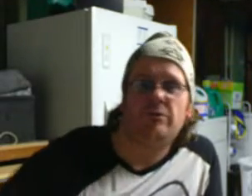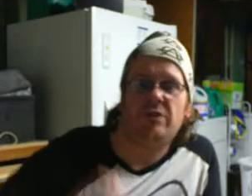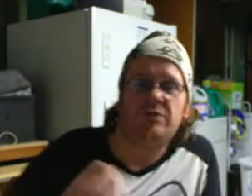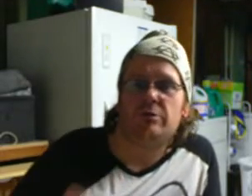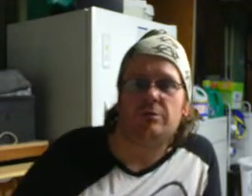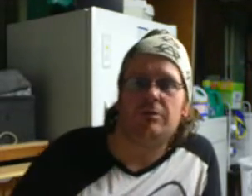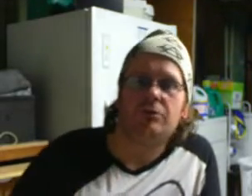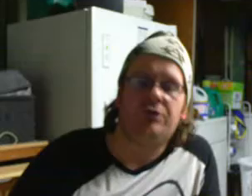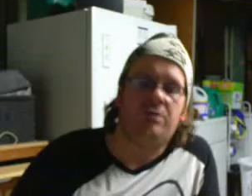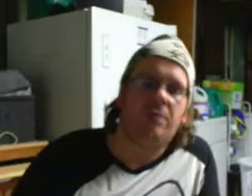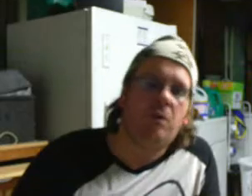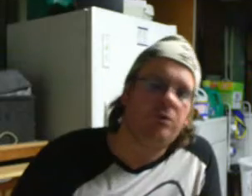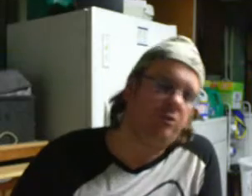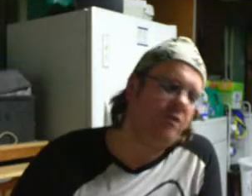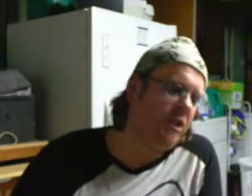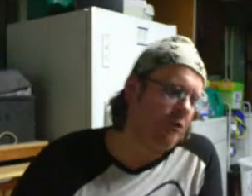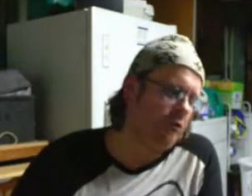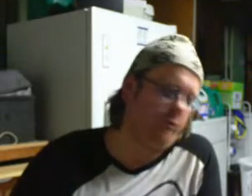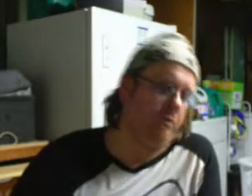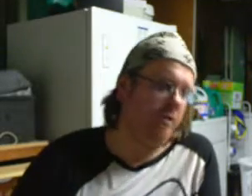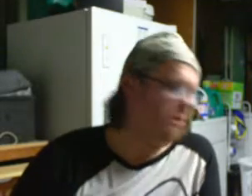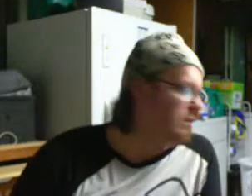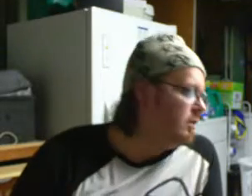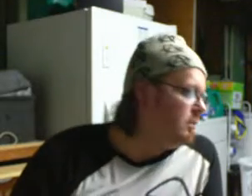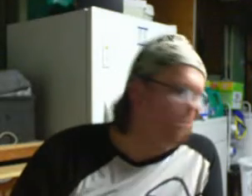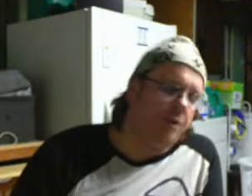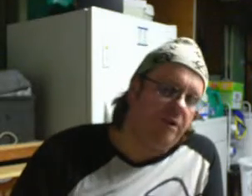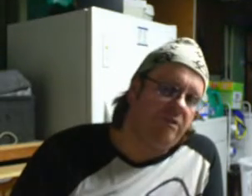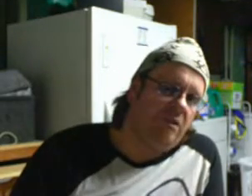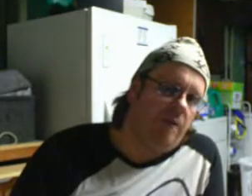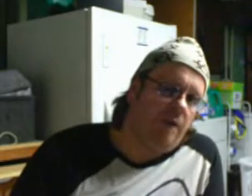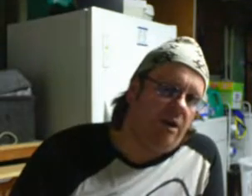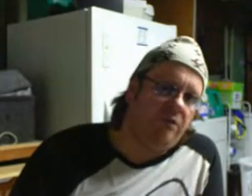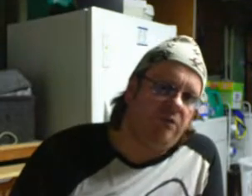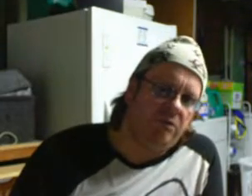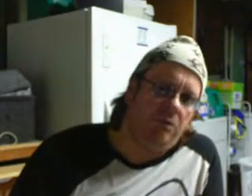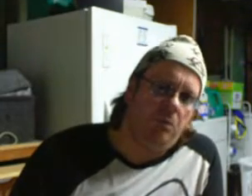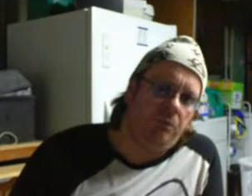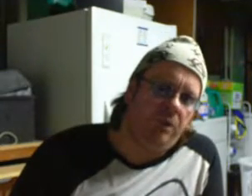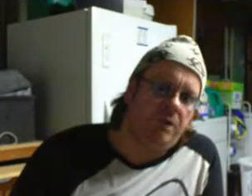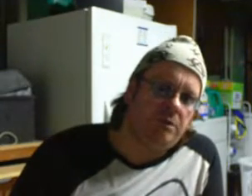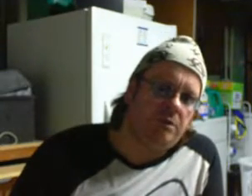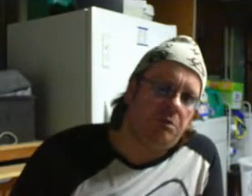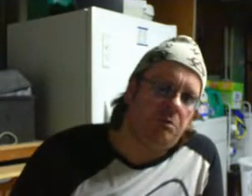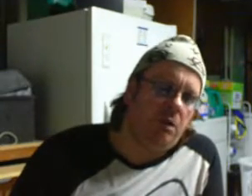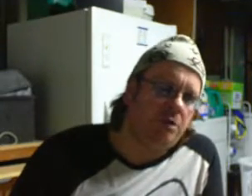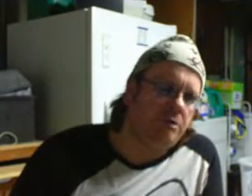your clergy about what they're teaching. Because I just don't think that a lot of the